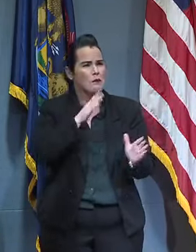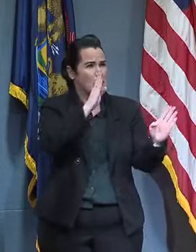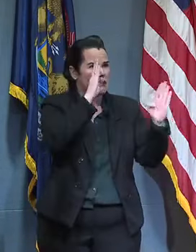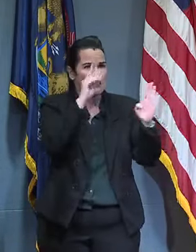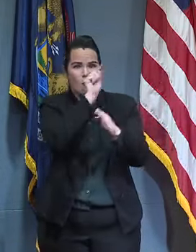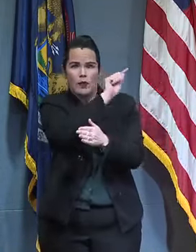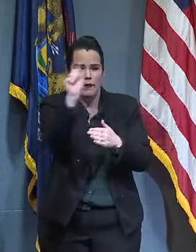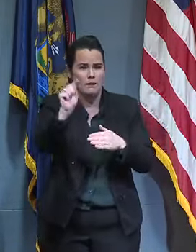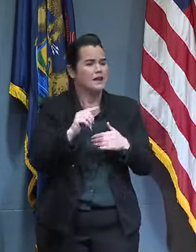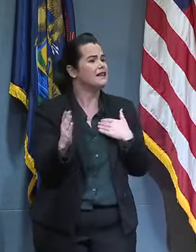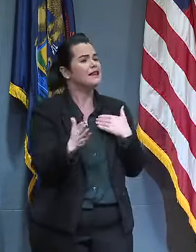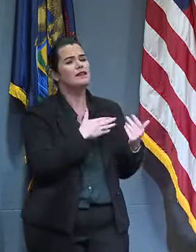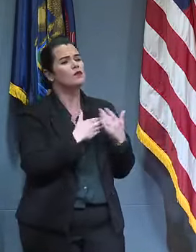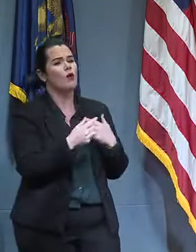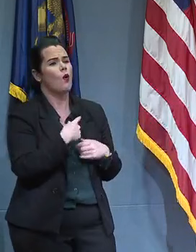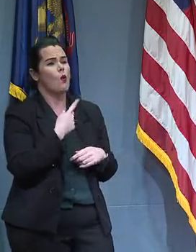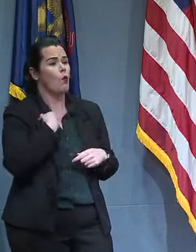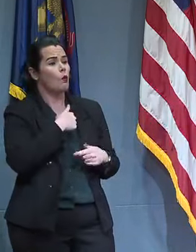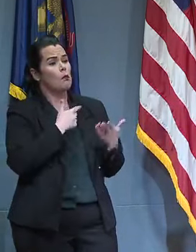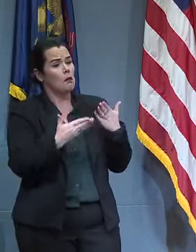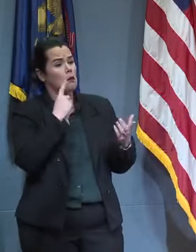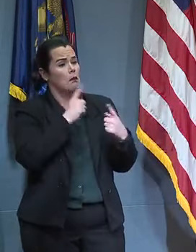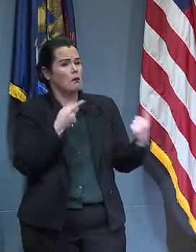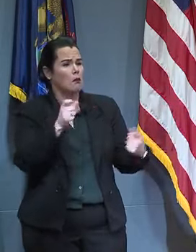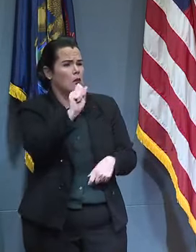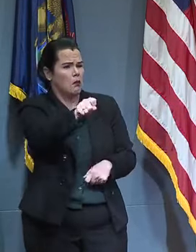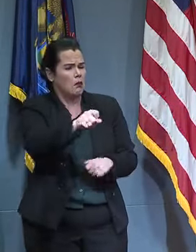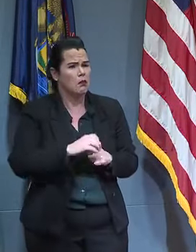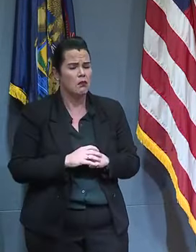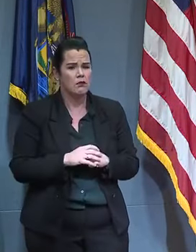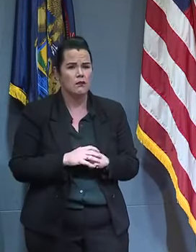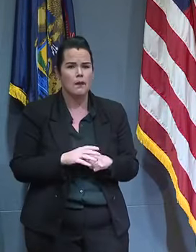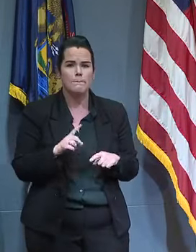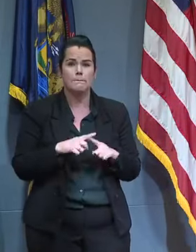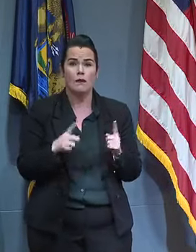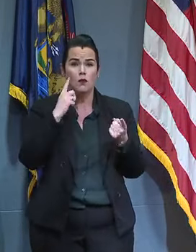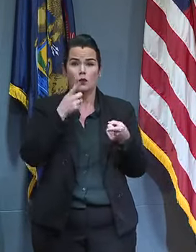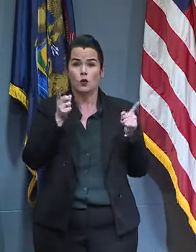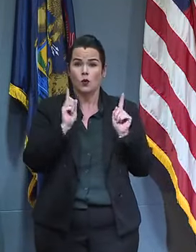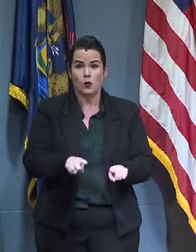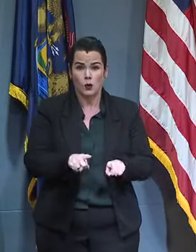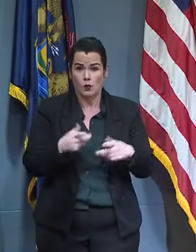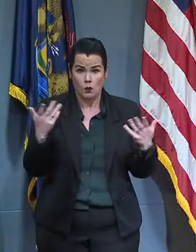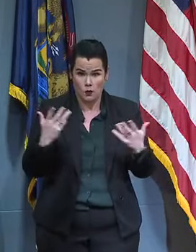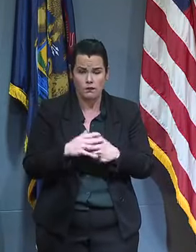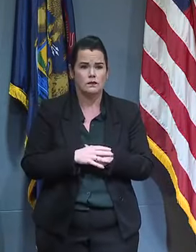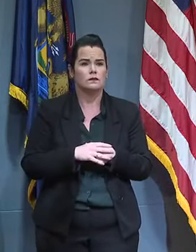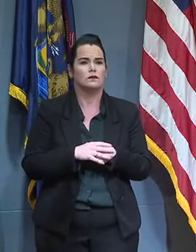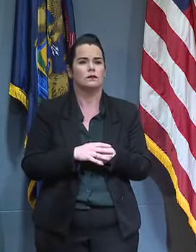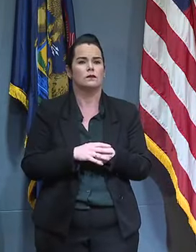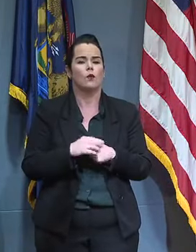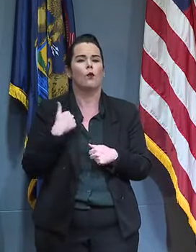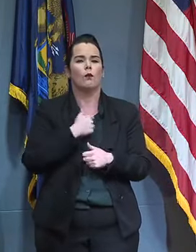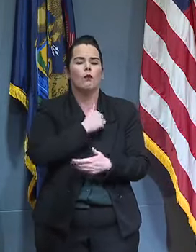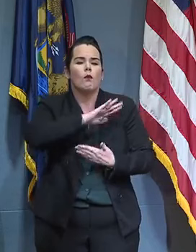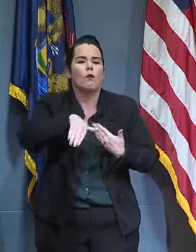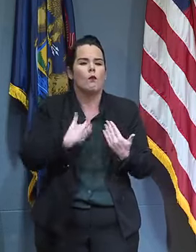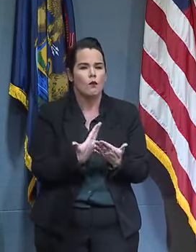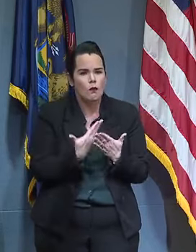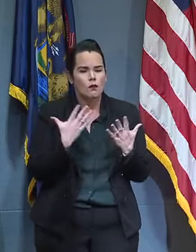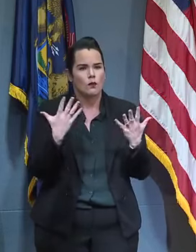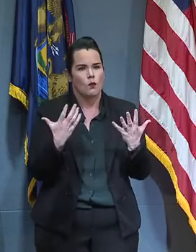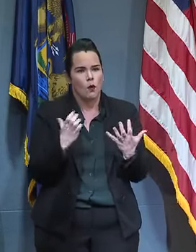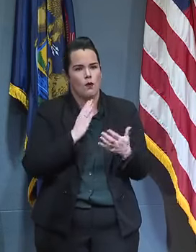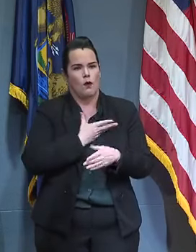disagree on some things, I think we're unanimous in that we all want to re-engage this economy